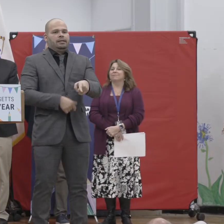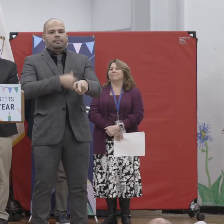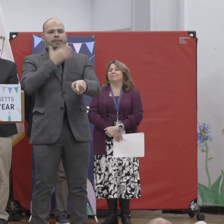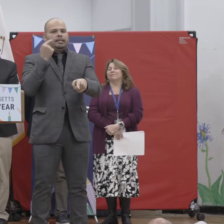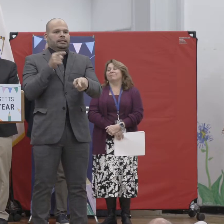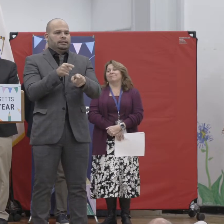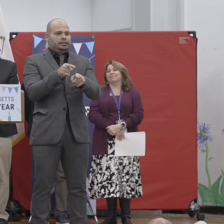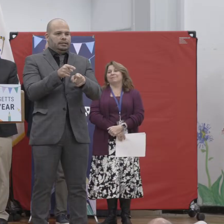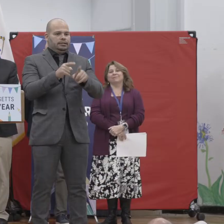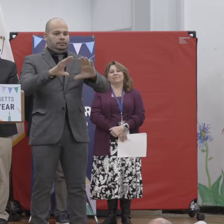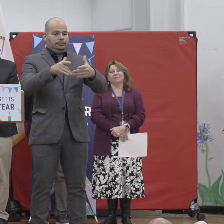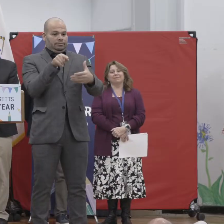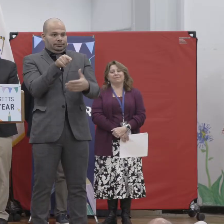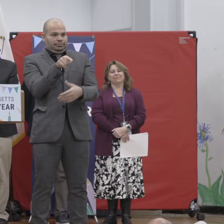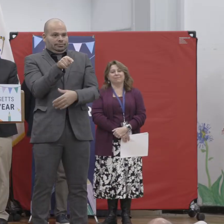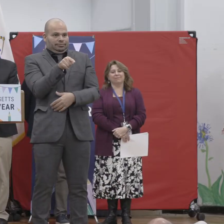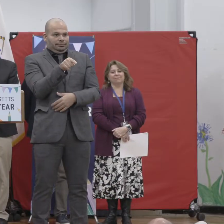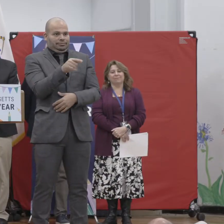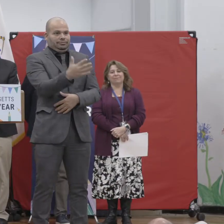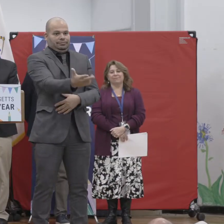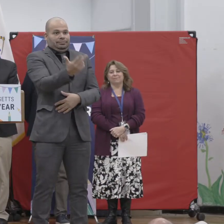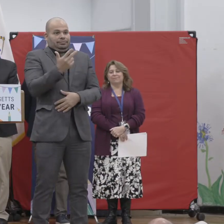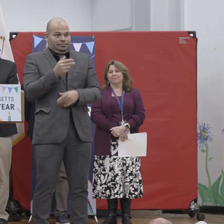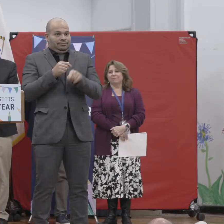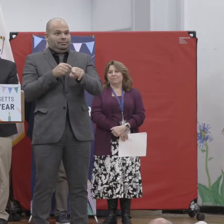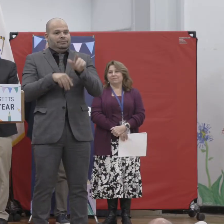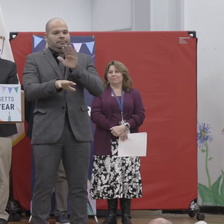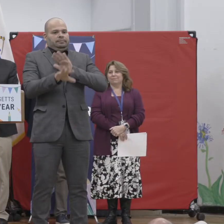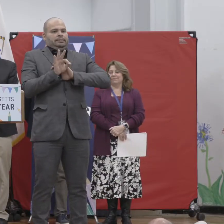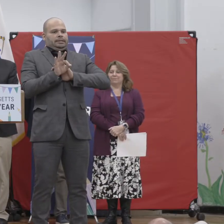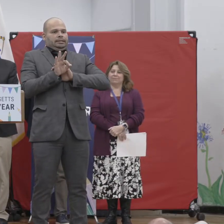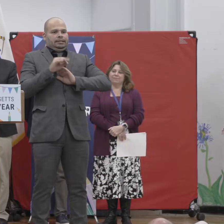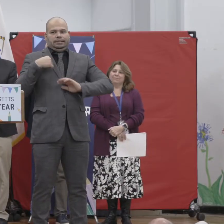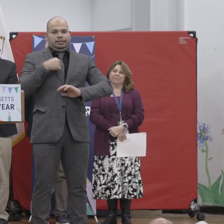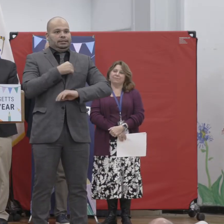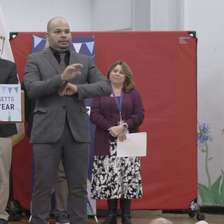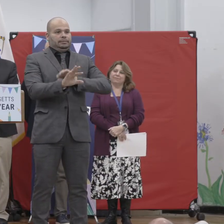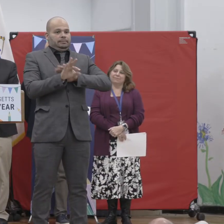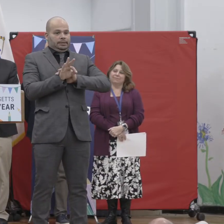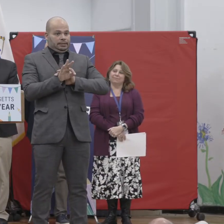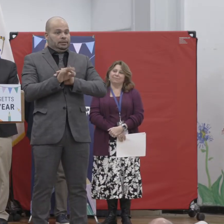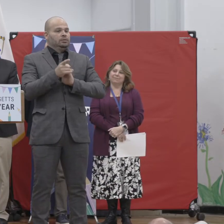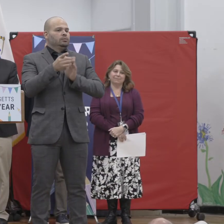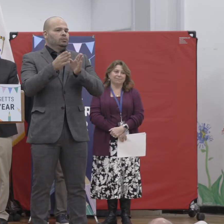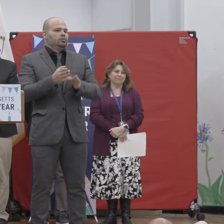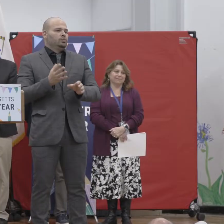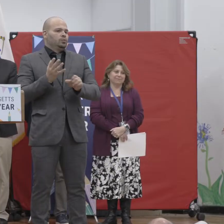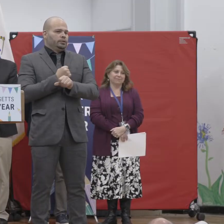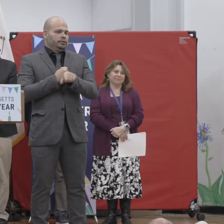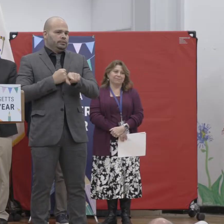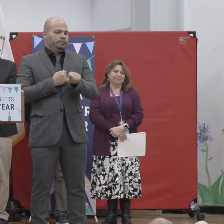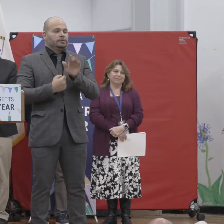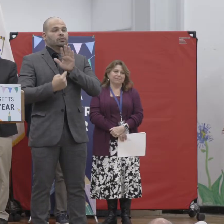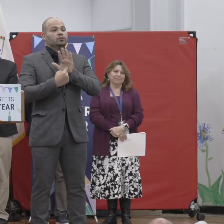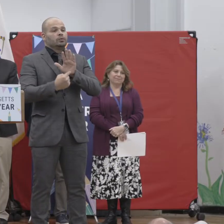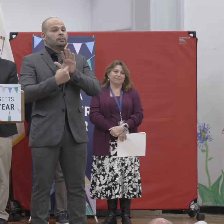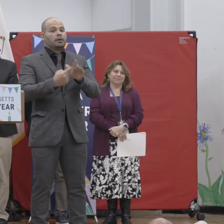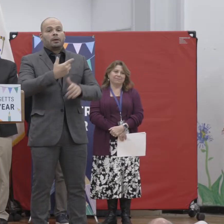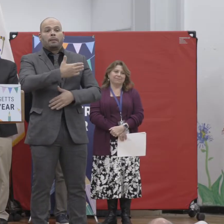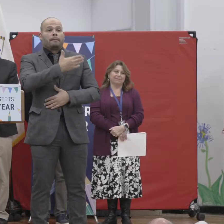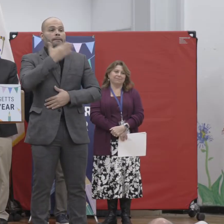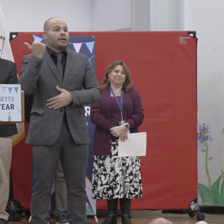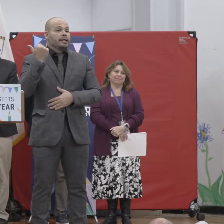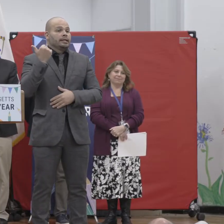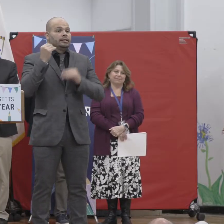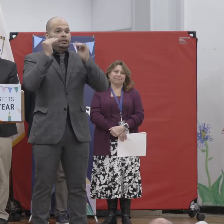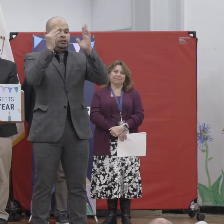of finalists, we were able to select someone who represents the greatness of Massachusetts teachers and our state's passion